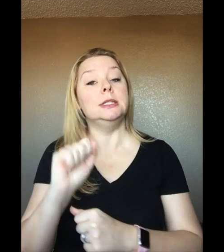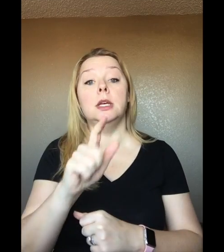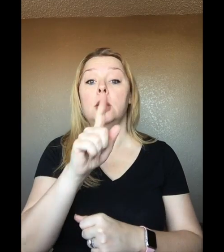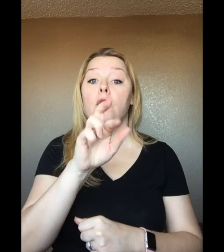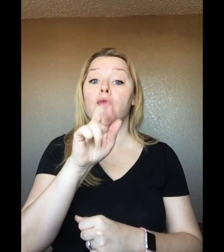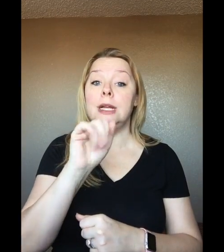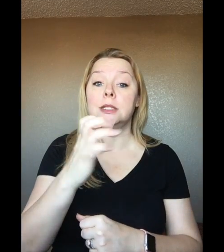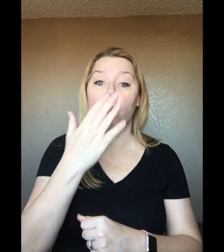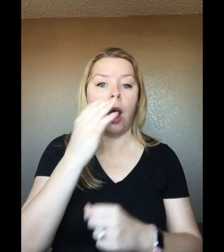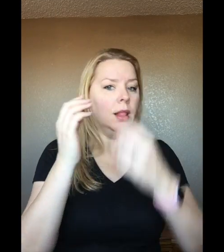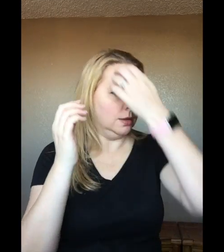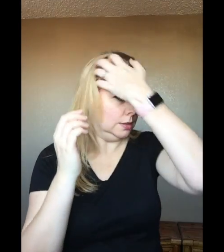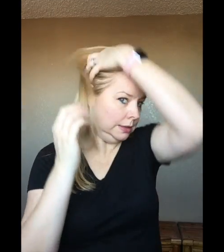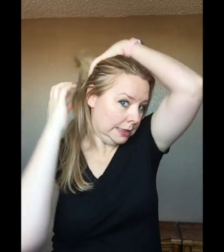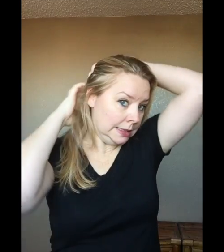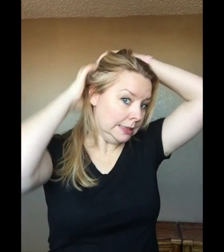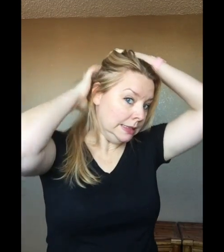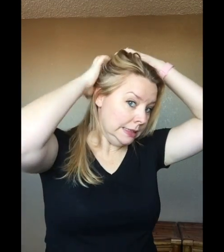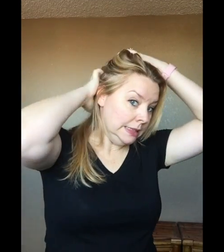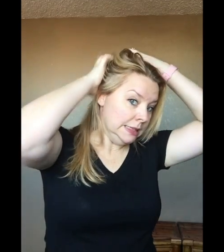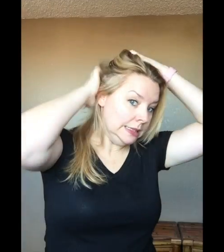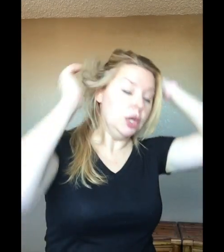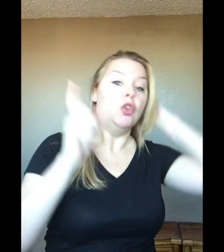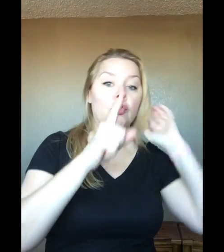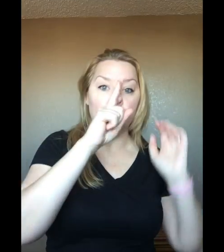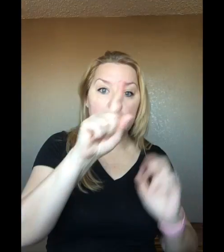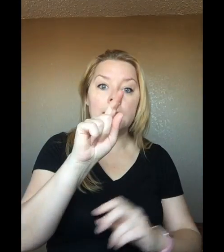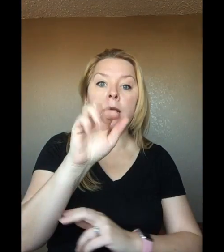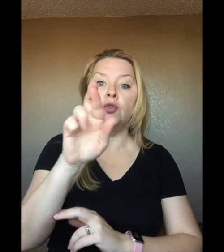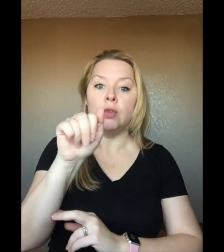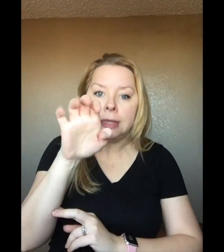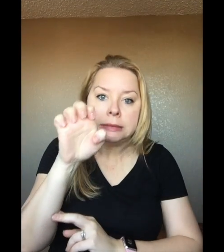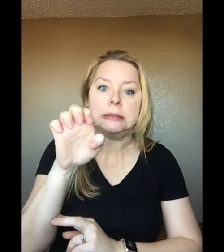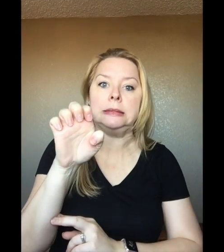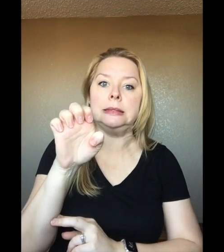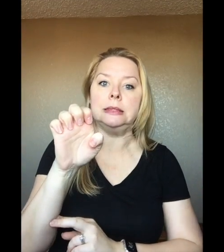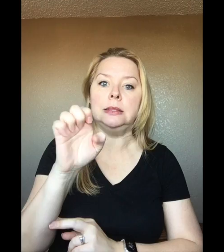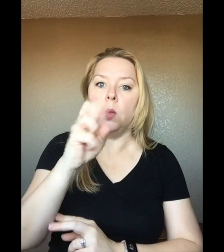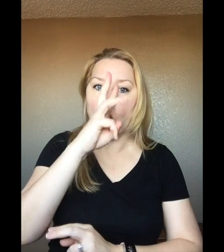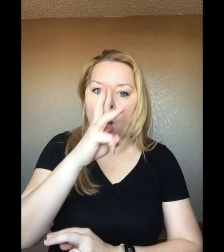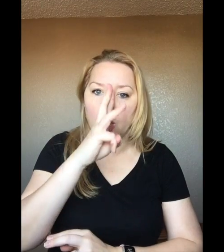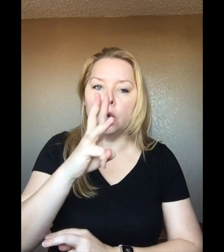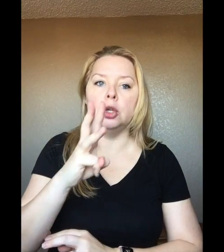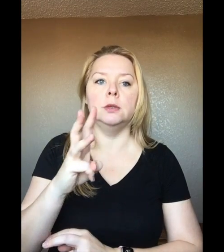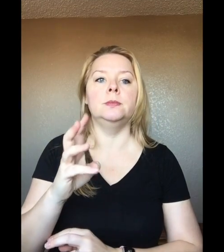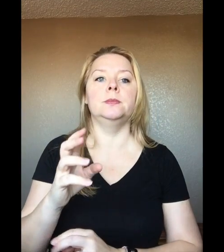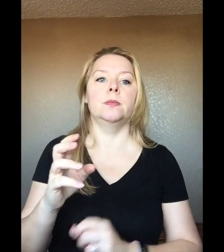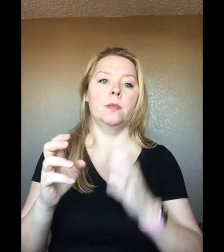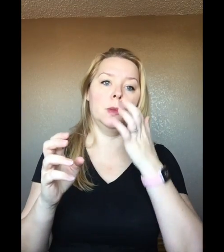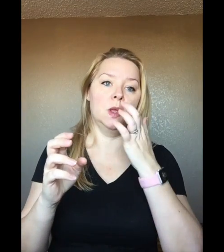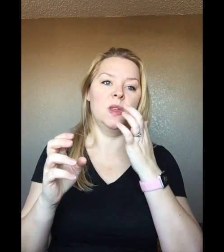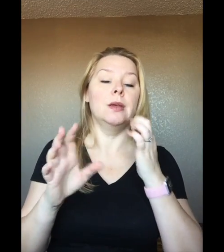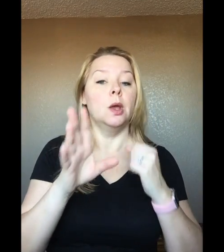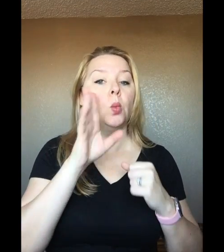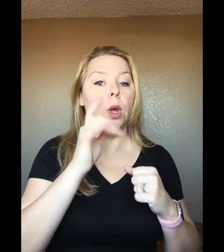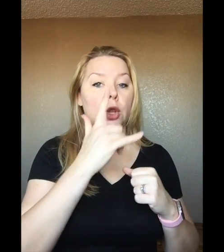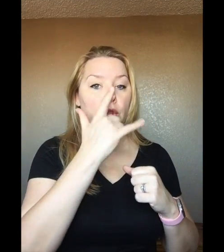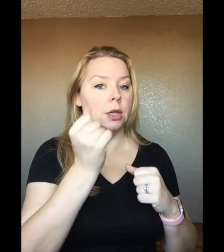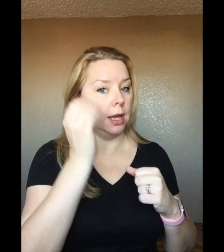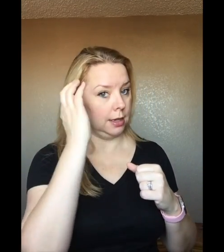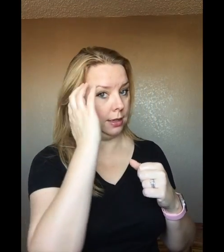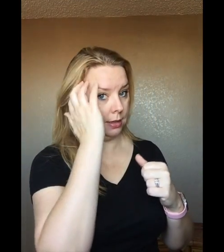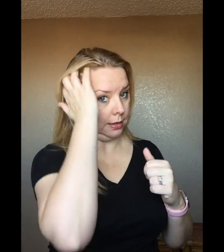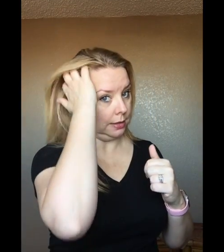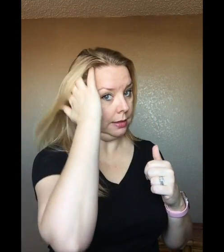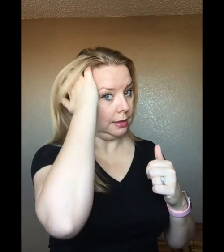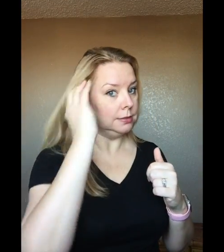Make sure you rinse really well. Get back in there with your hands and really get in and get your hair scrubbed. So it'll look